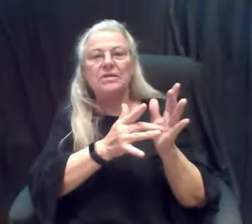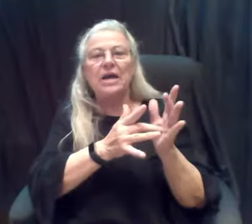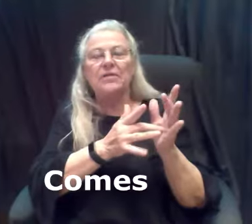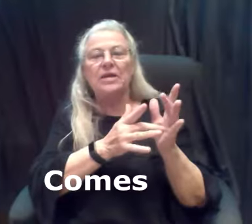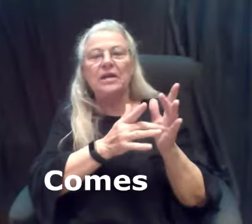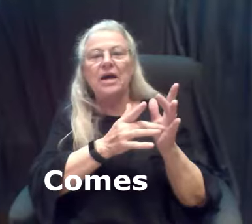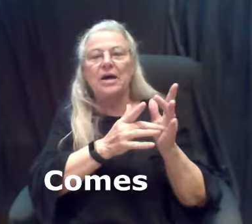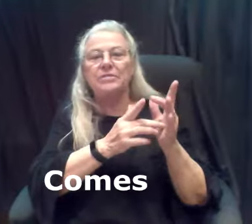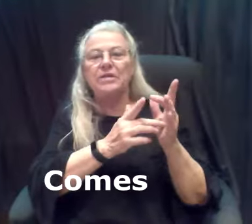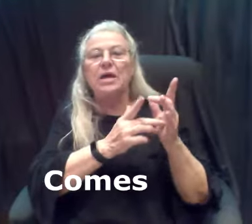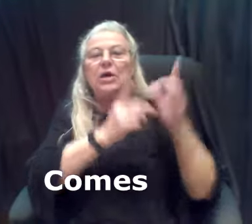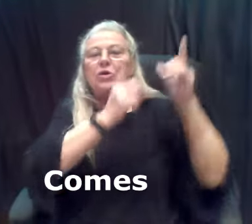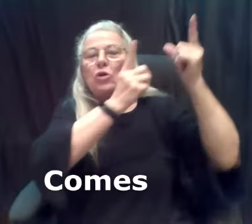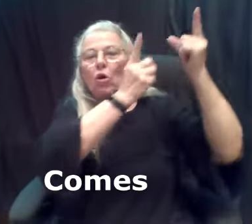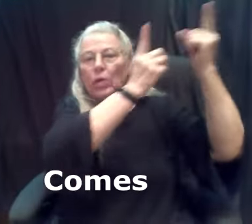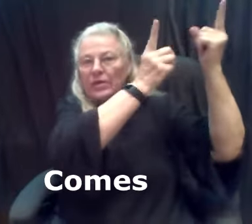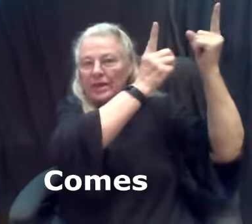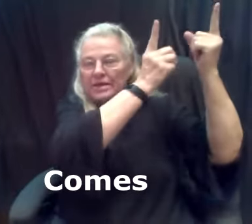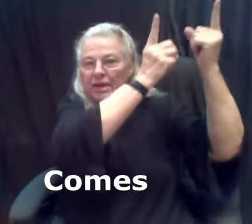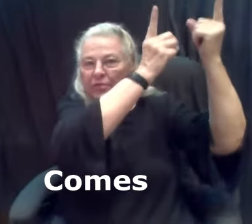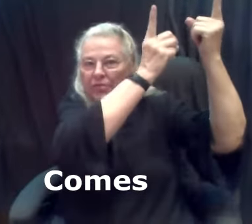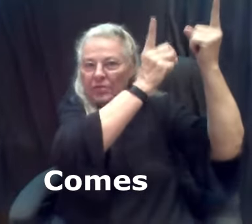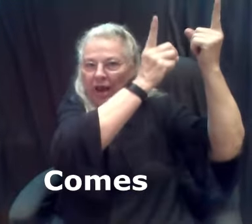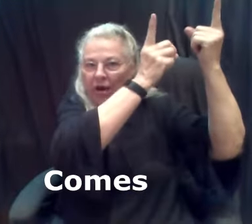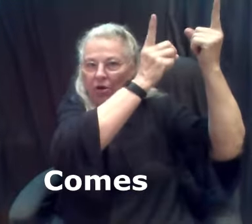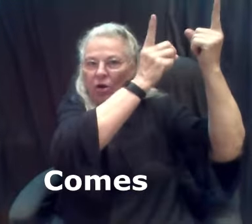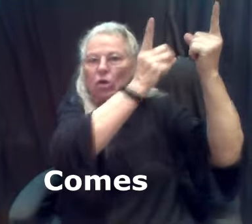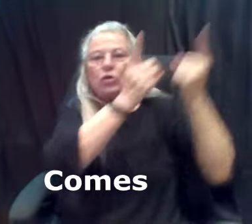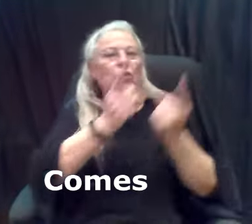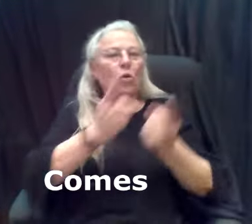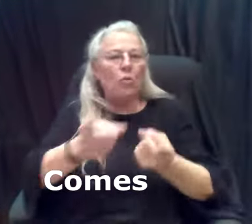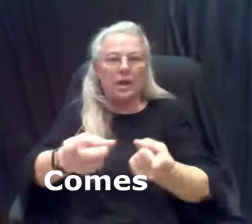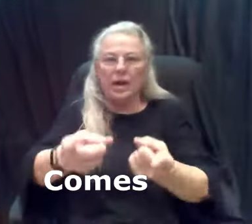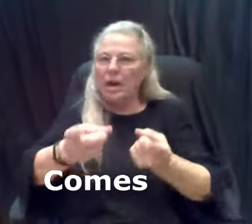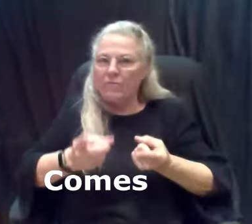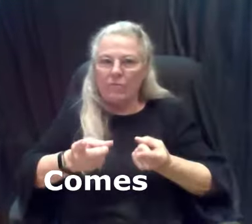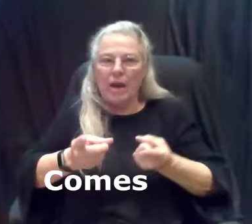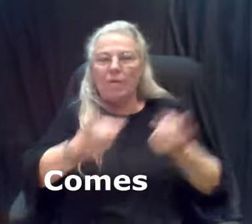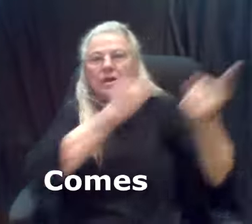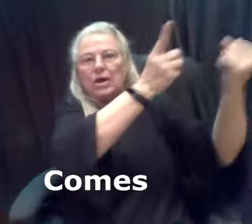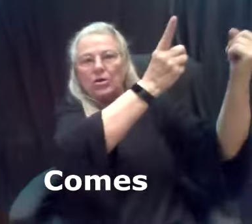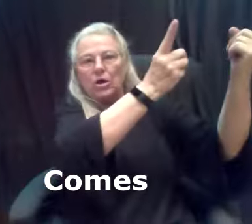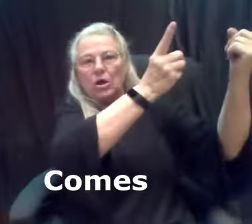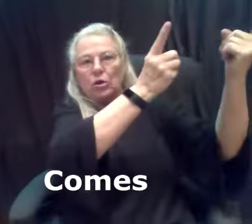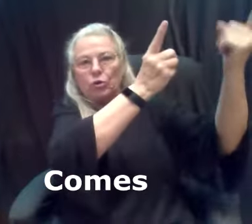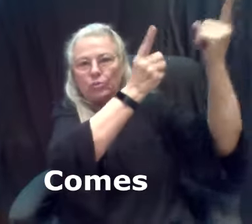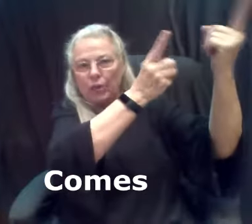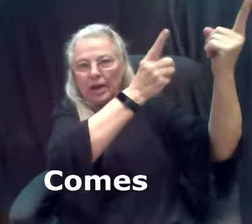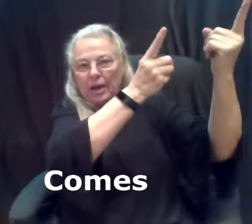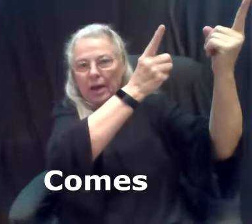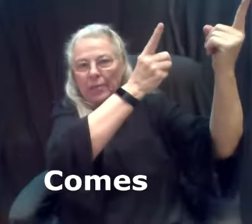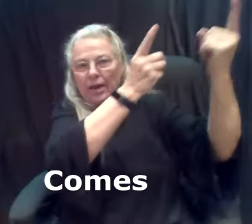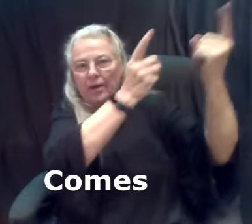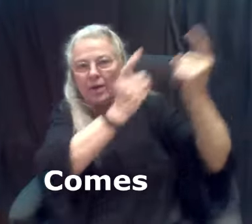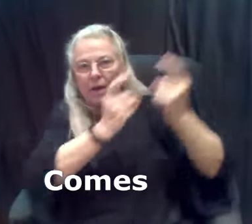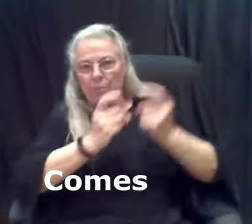then comes. Knowing that he's up there, you don't want to come from out here. You bring it up here and bring it